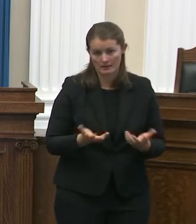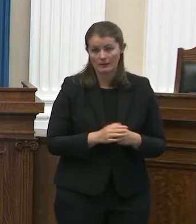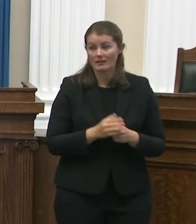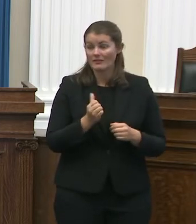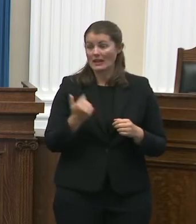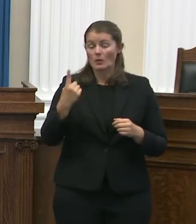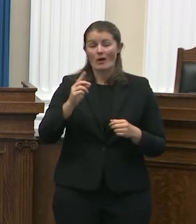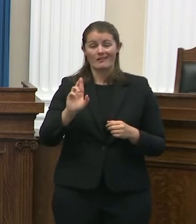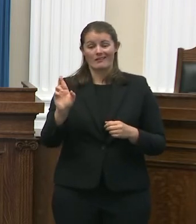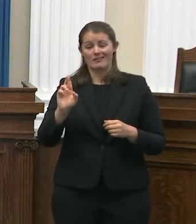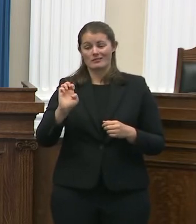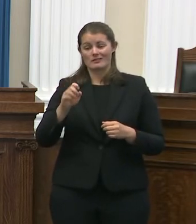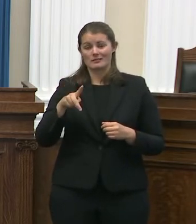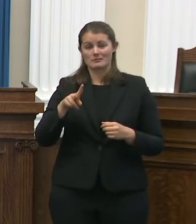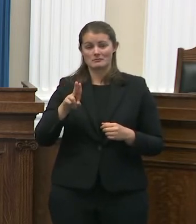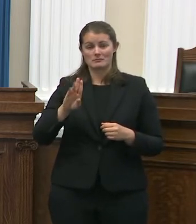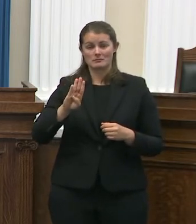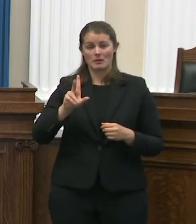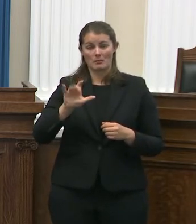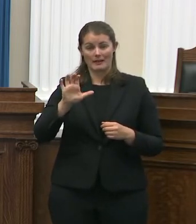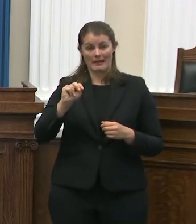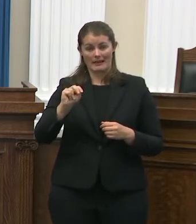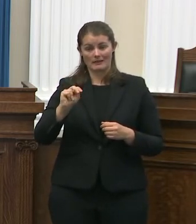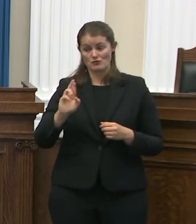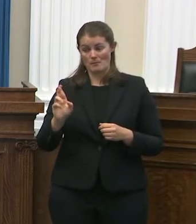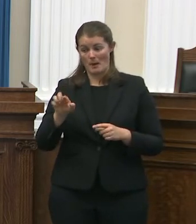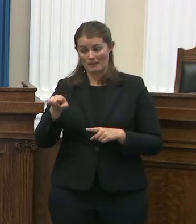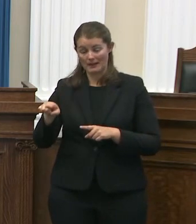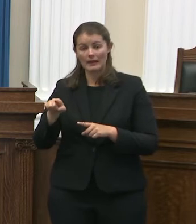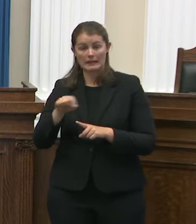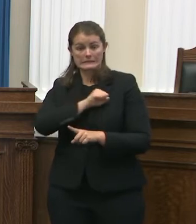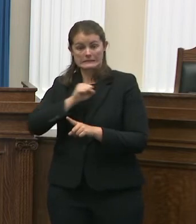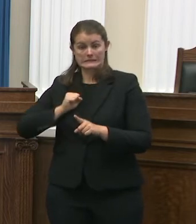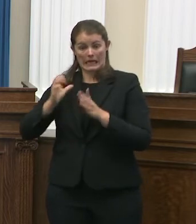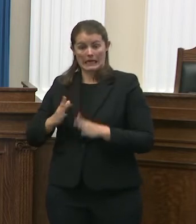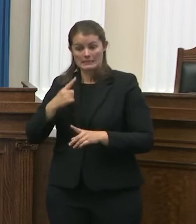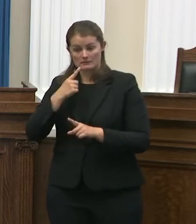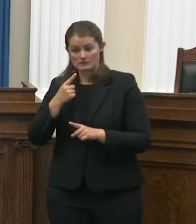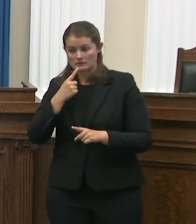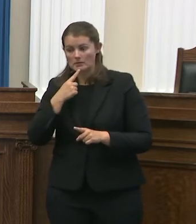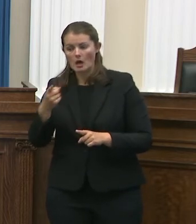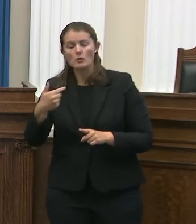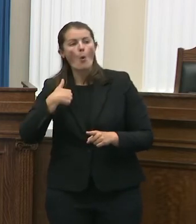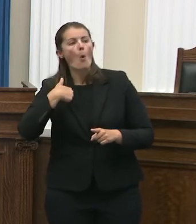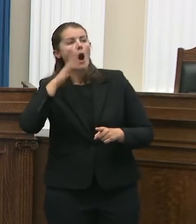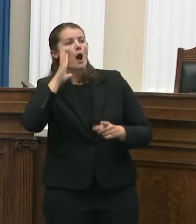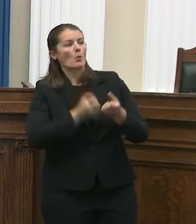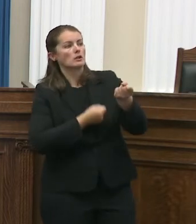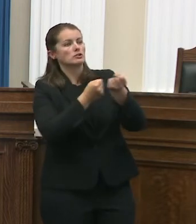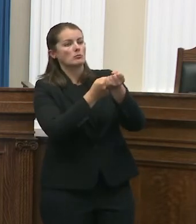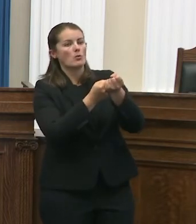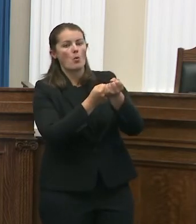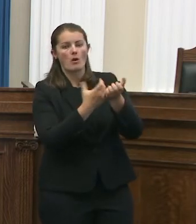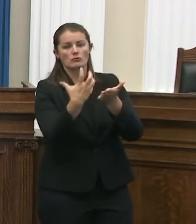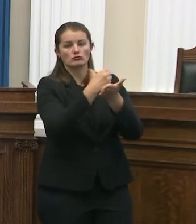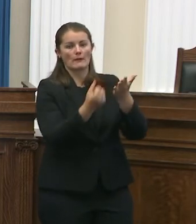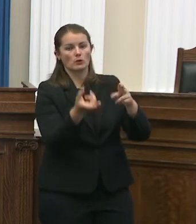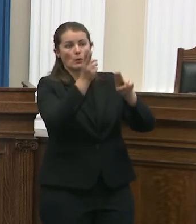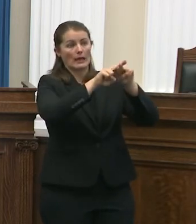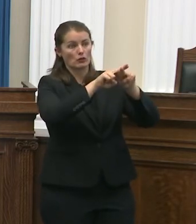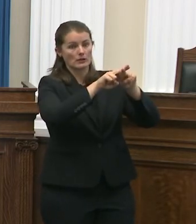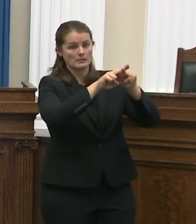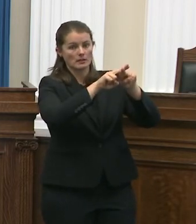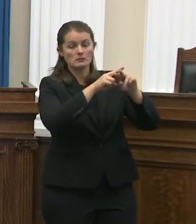the Republican Senate side wants to raise their hand and say, here I am, Governor, I'm supporting revenue increases, let's talk, we can have a